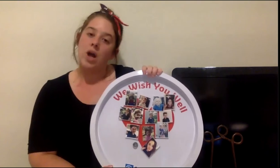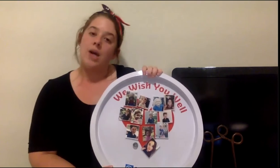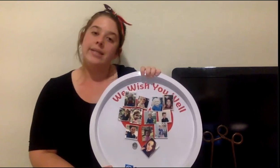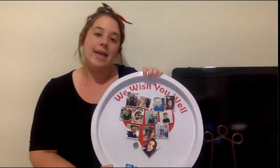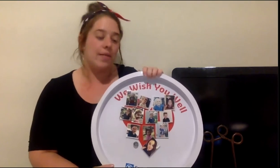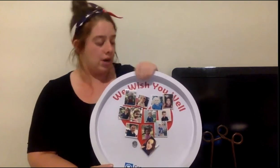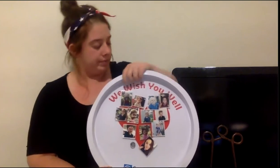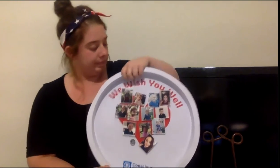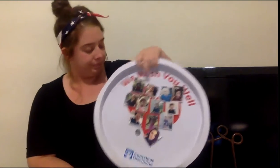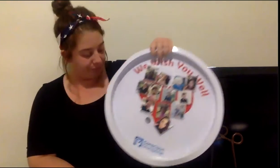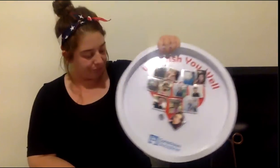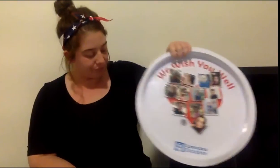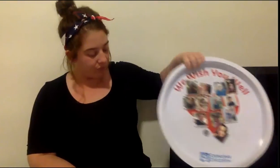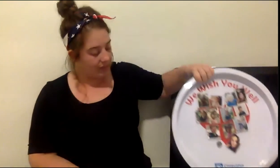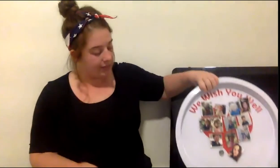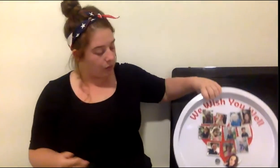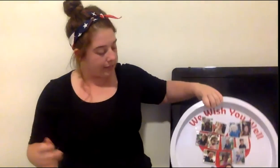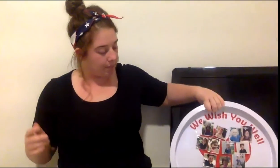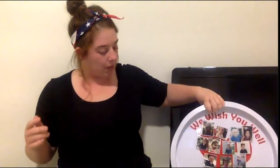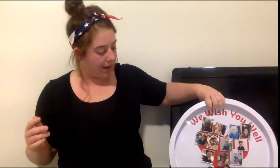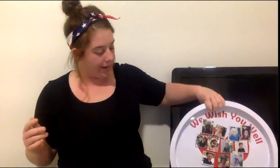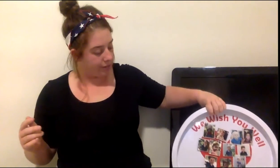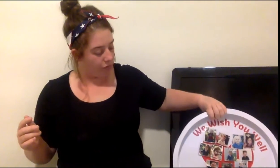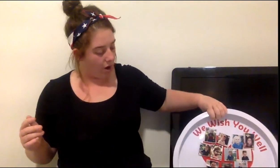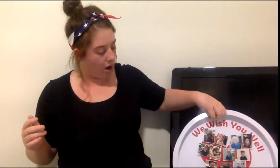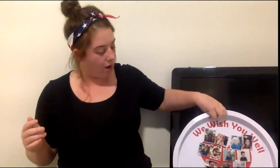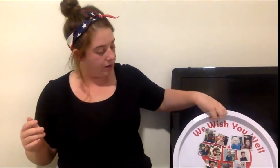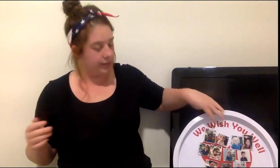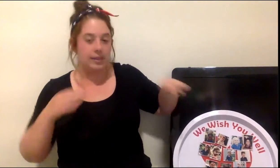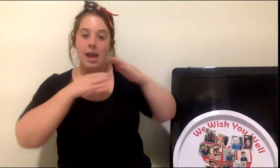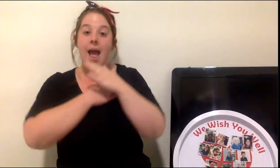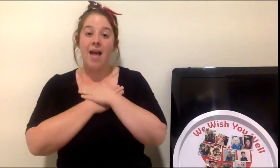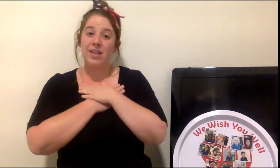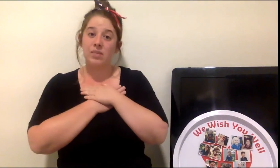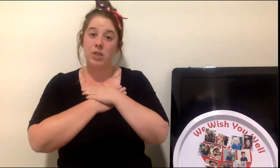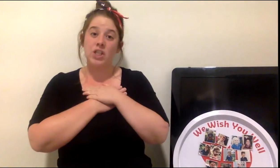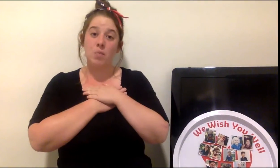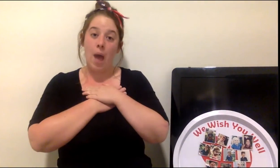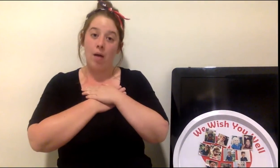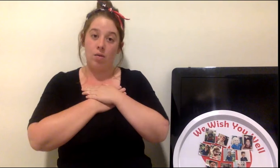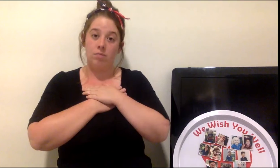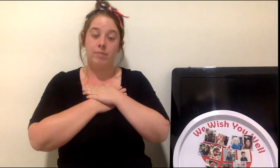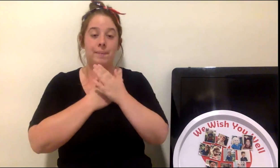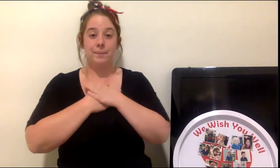not together. So let's put our hands over our hearts and let's wish them well.